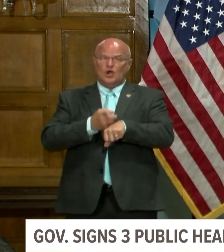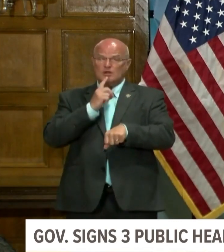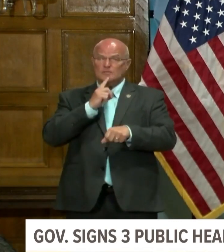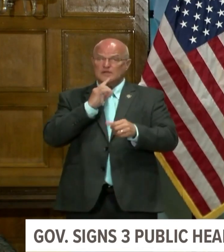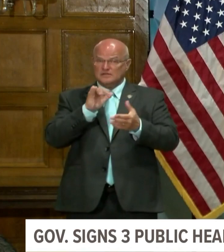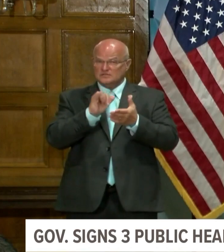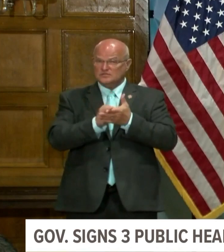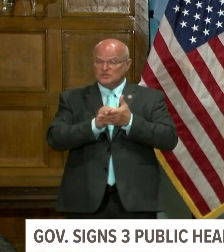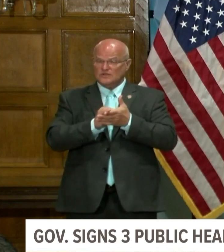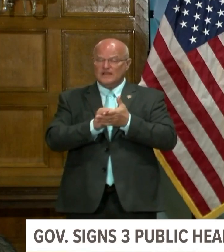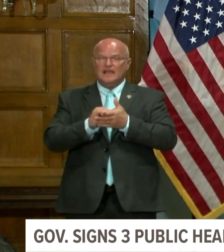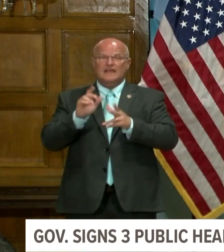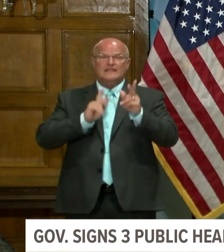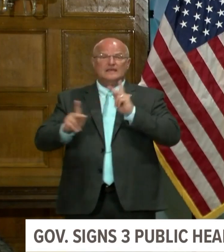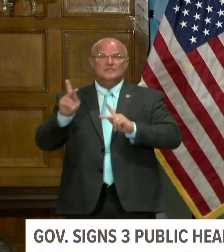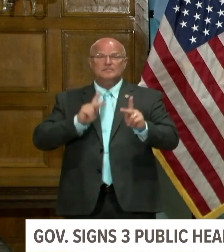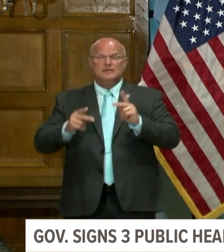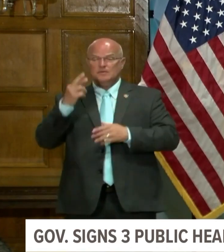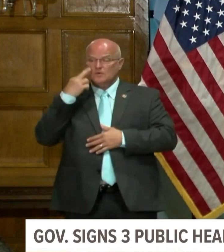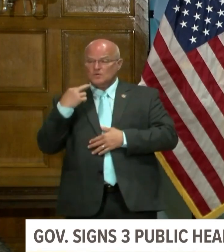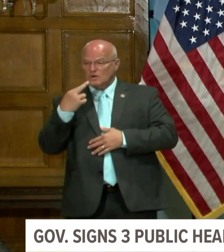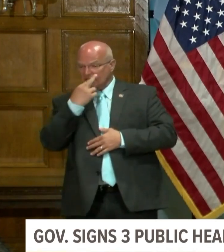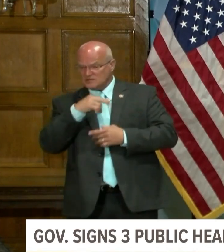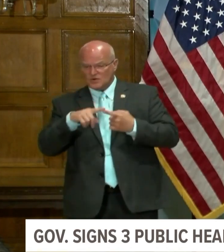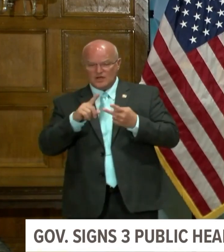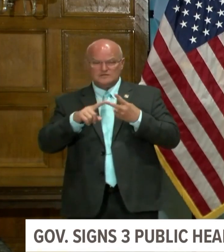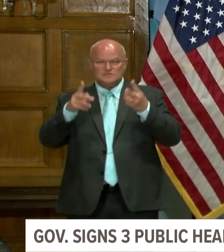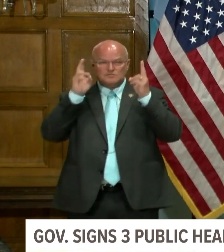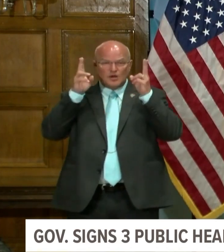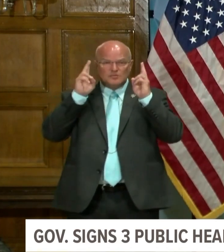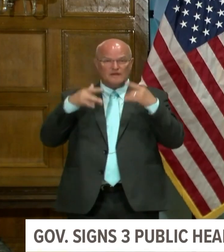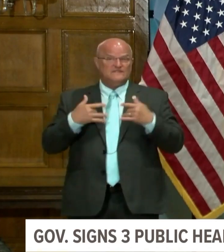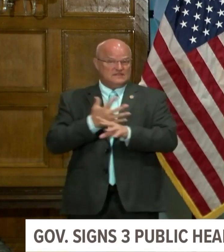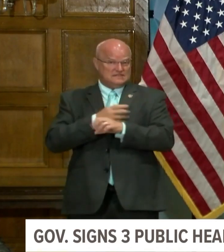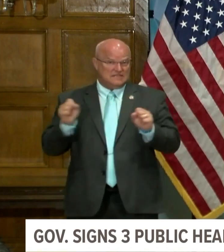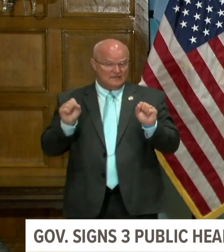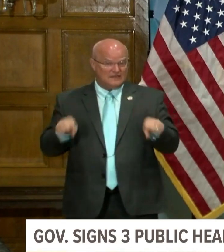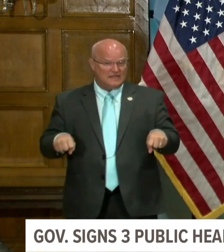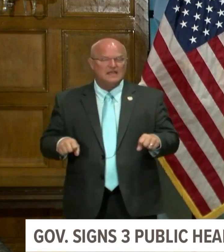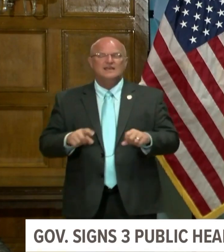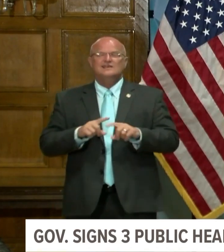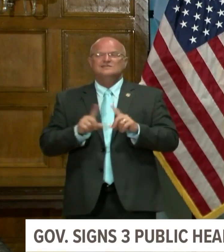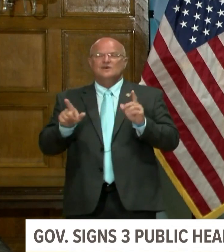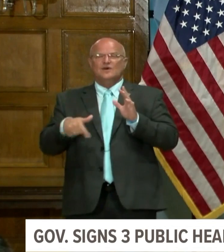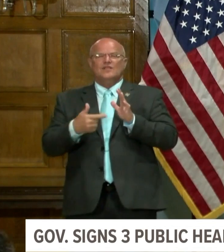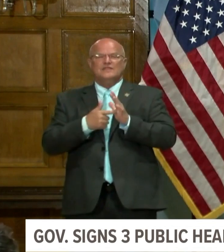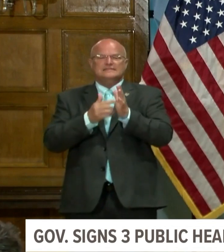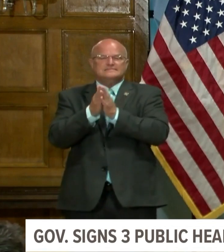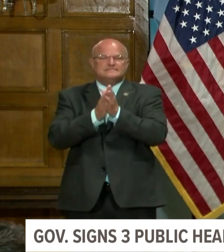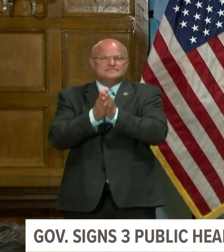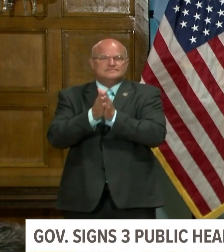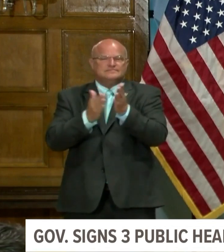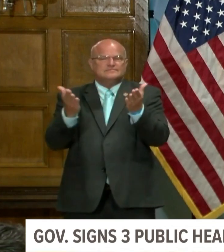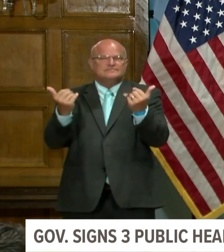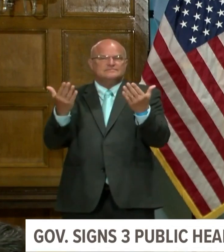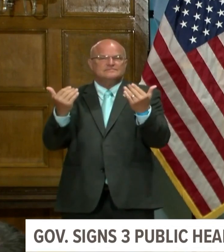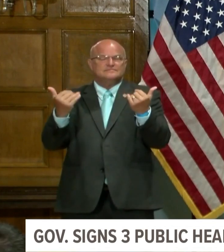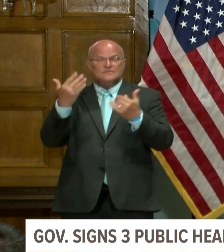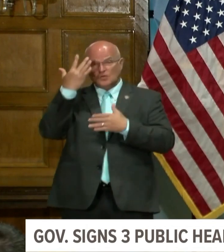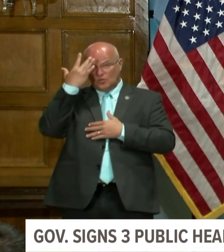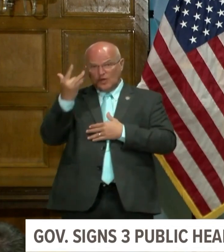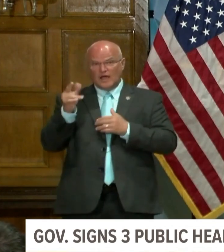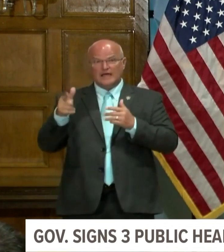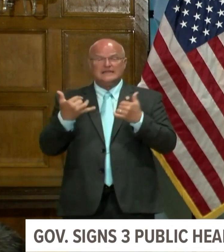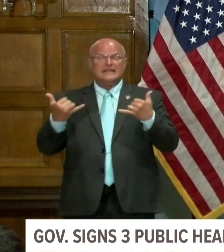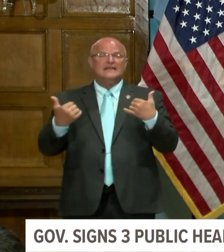make sure that the patrons of restaurants or barbershops can feel safe. This incentivizes them because